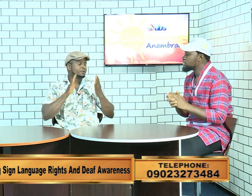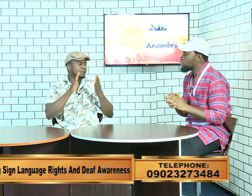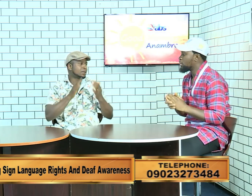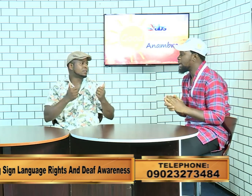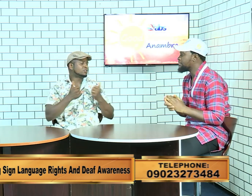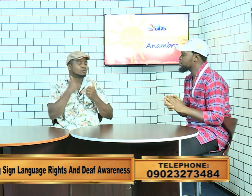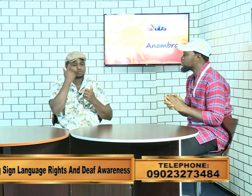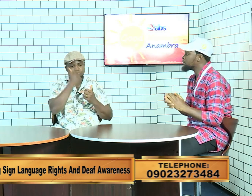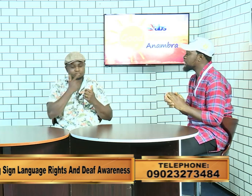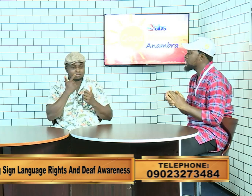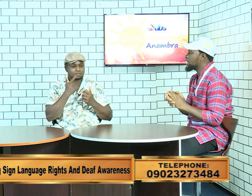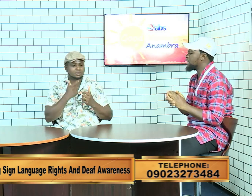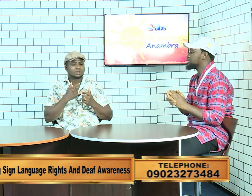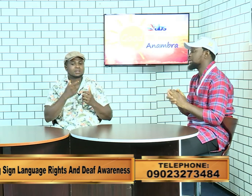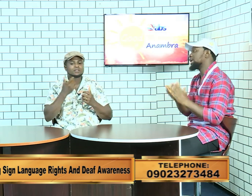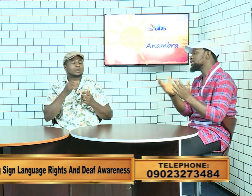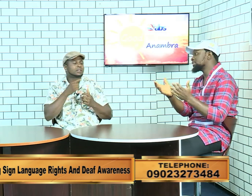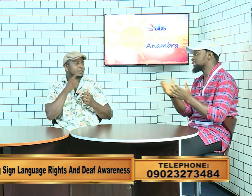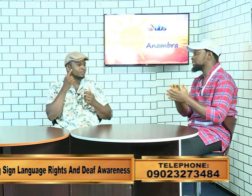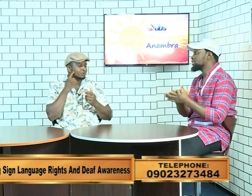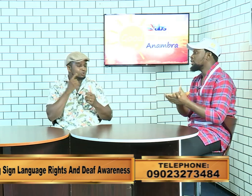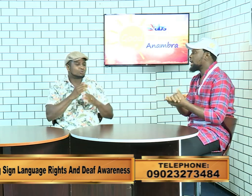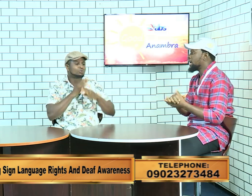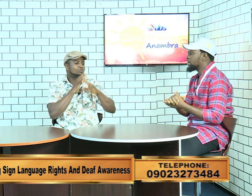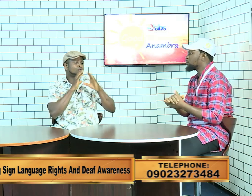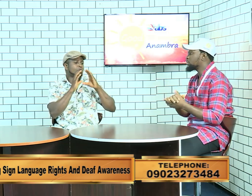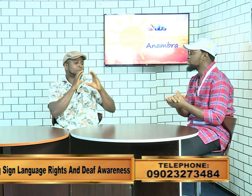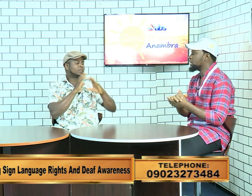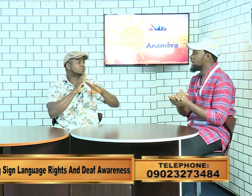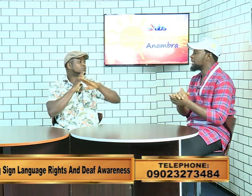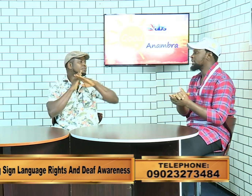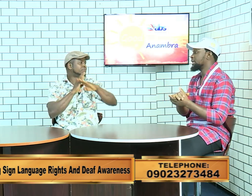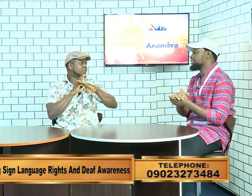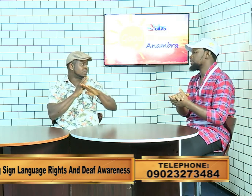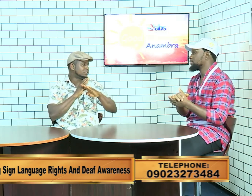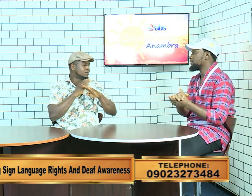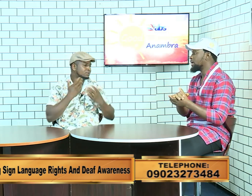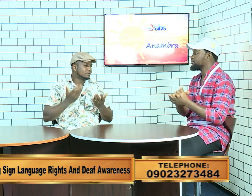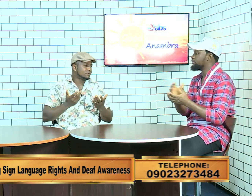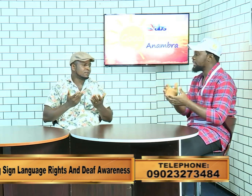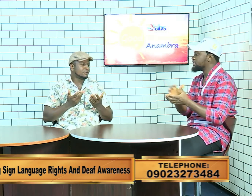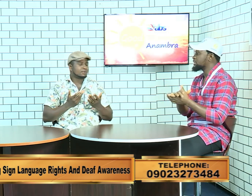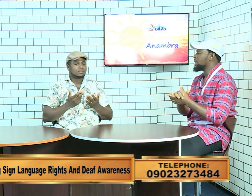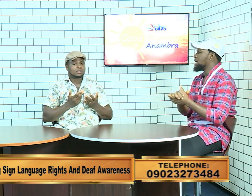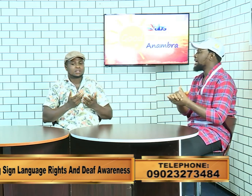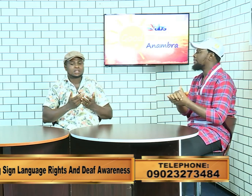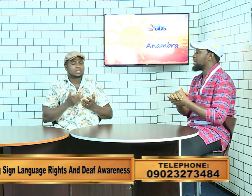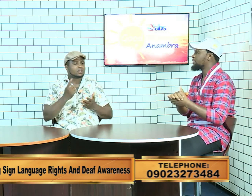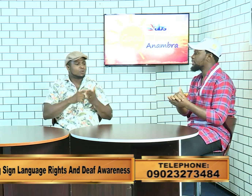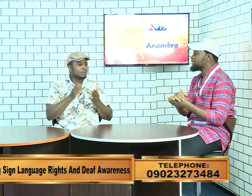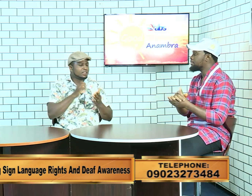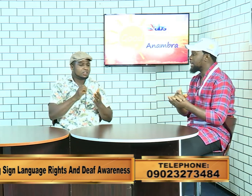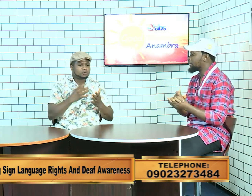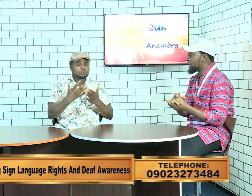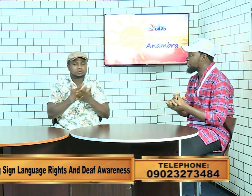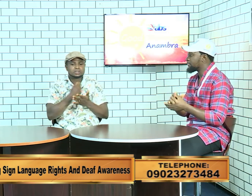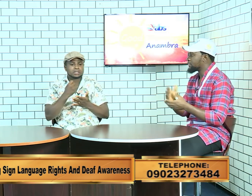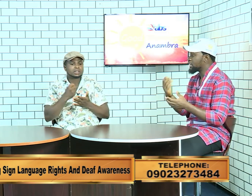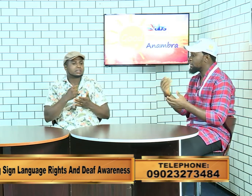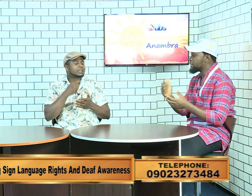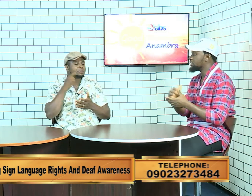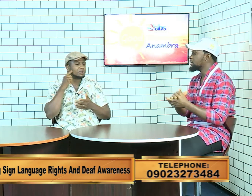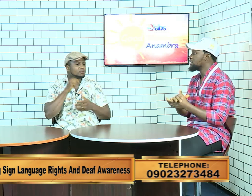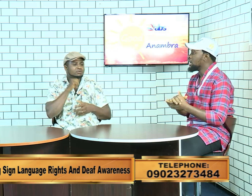Okay, so we have so many challenges which the deaf people face, apart from the barrier